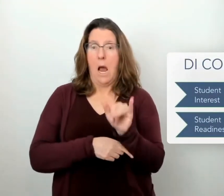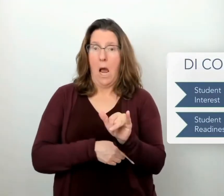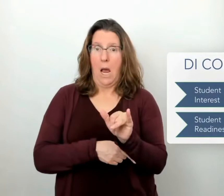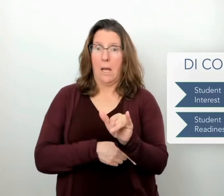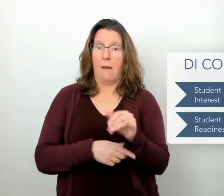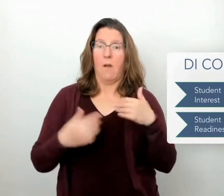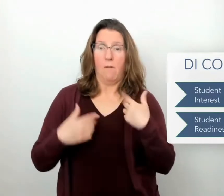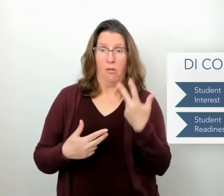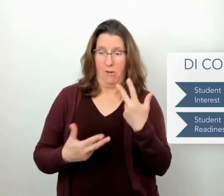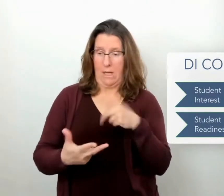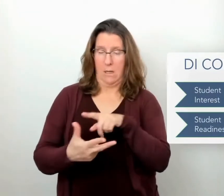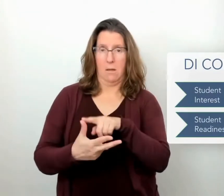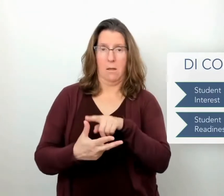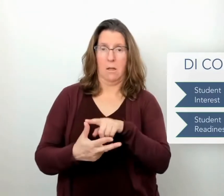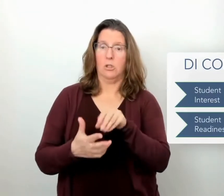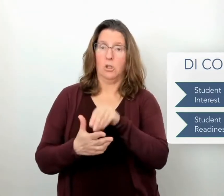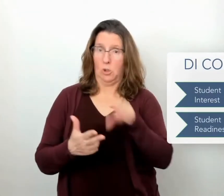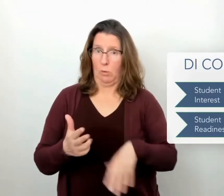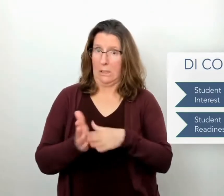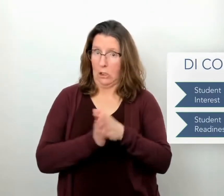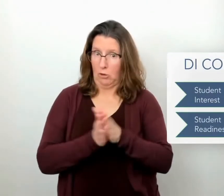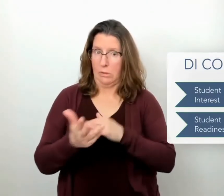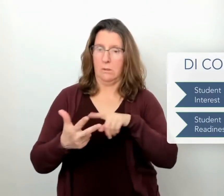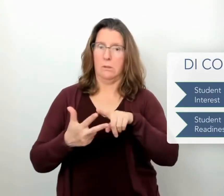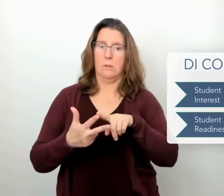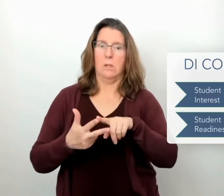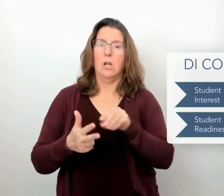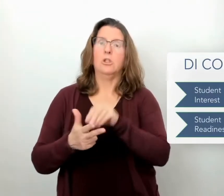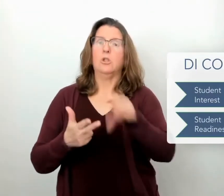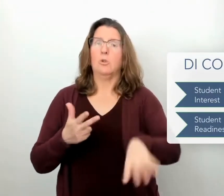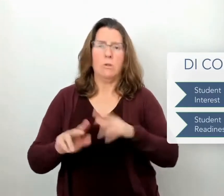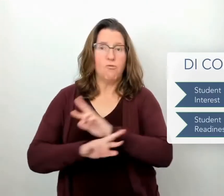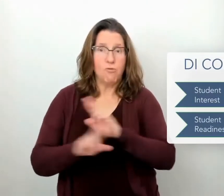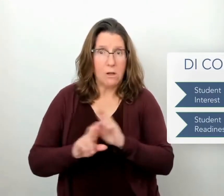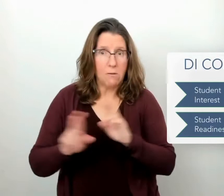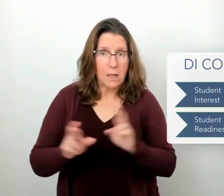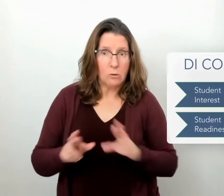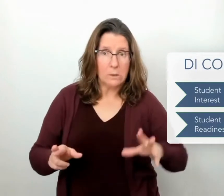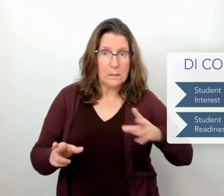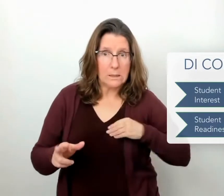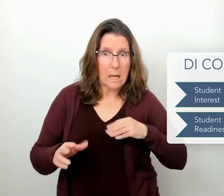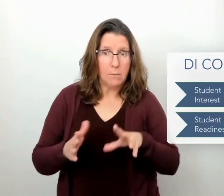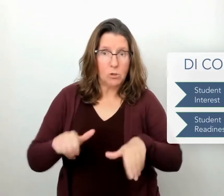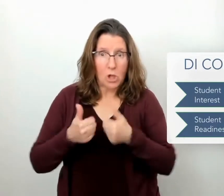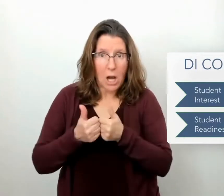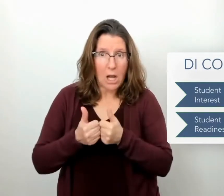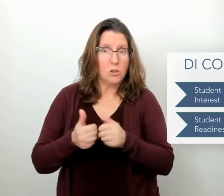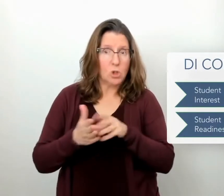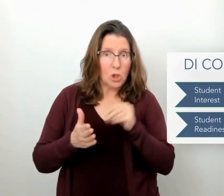The DI components for this are student interest, student readiness, willingness to accept